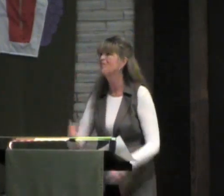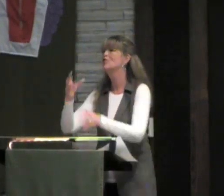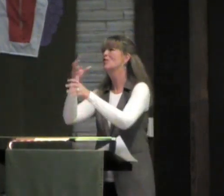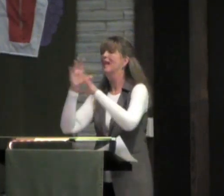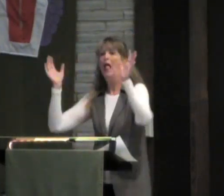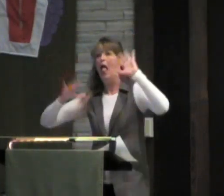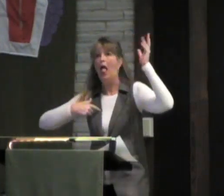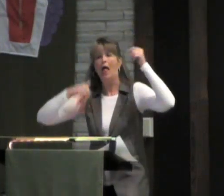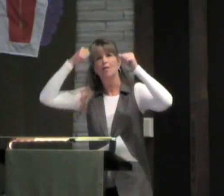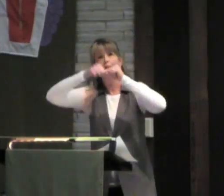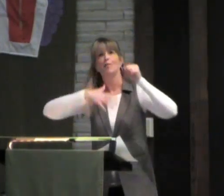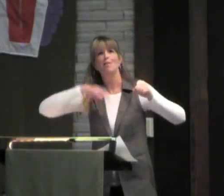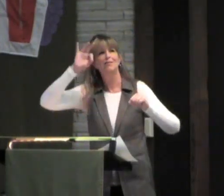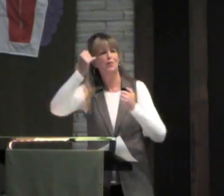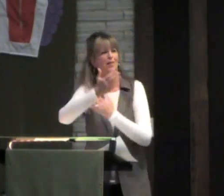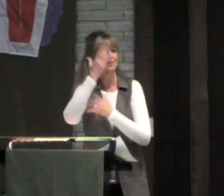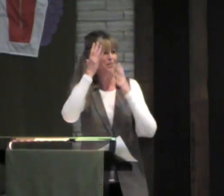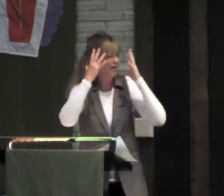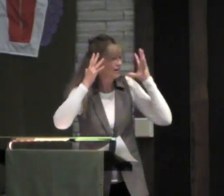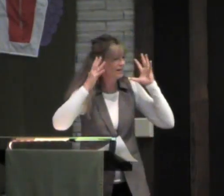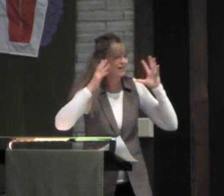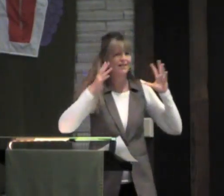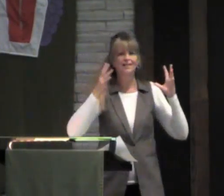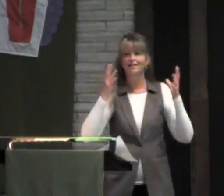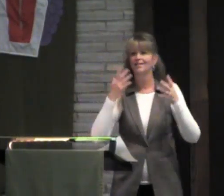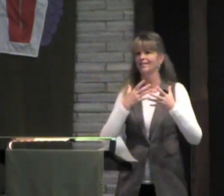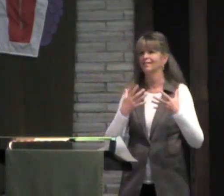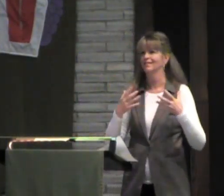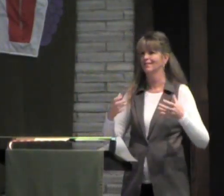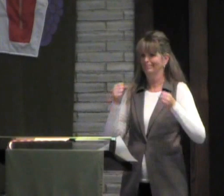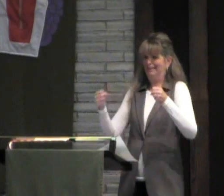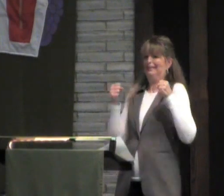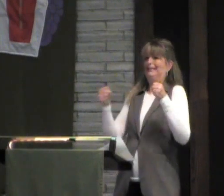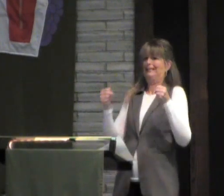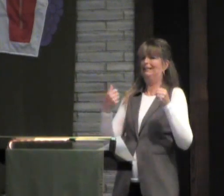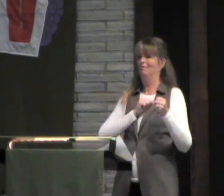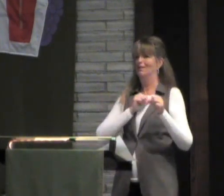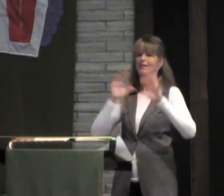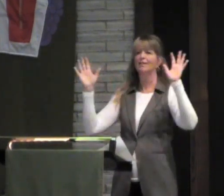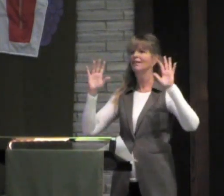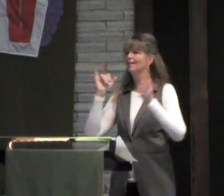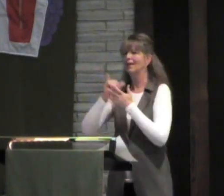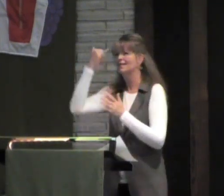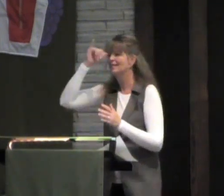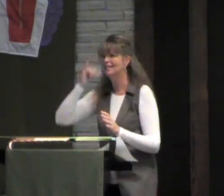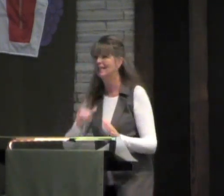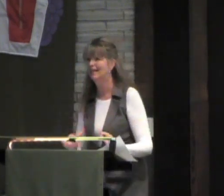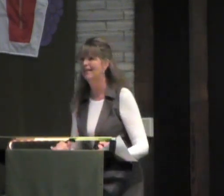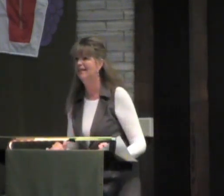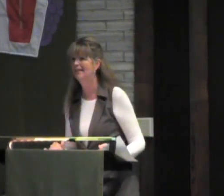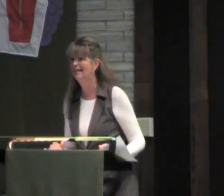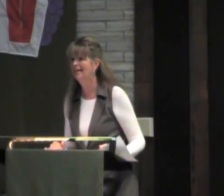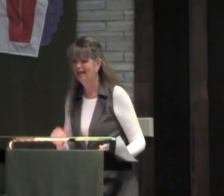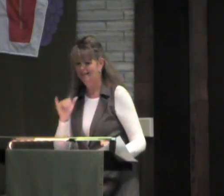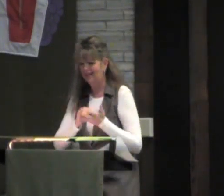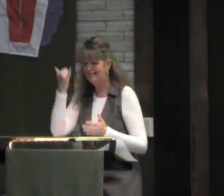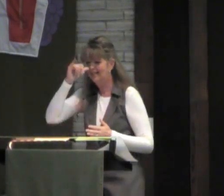doesn't matter, I have to. And I have to remember, I had to remind myself of my sermon this morning. I had to like shake myself to remember. It's silly.